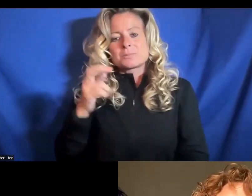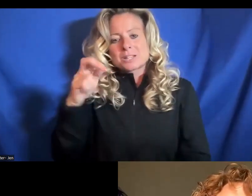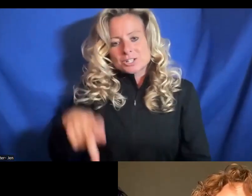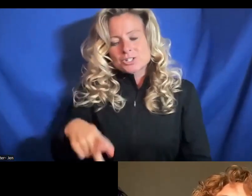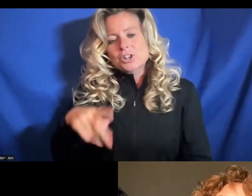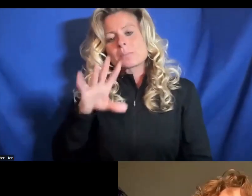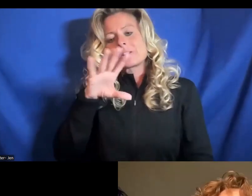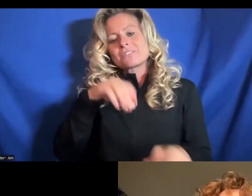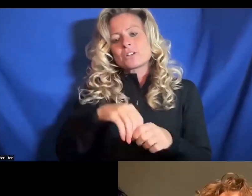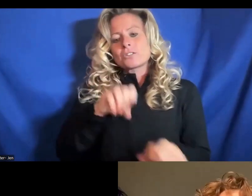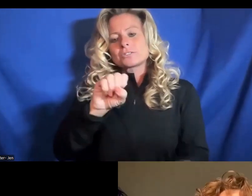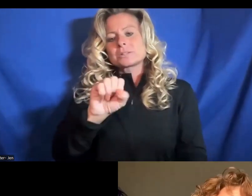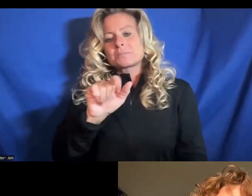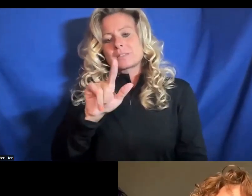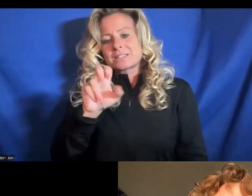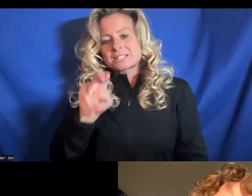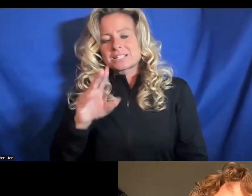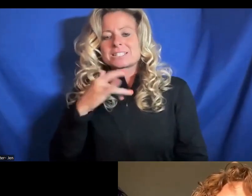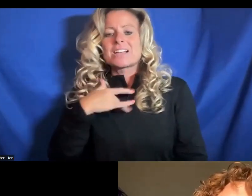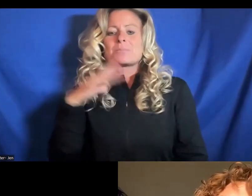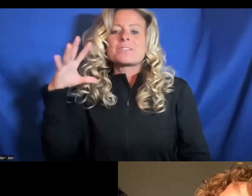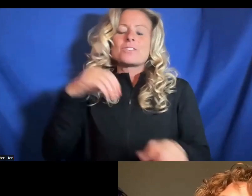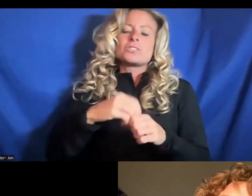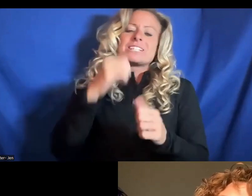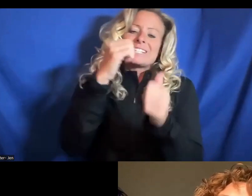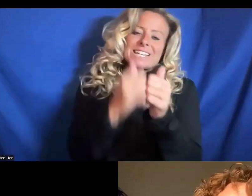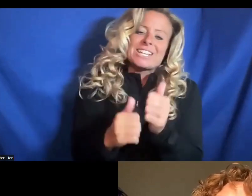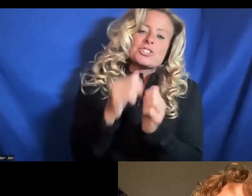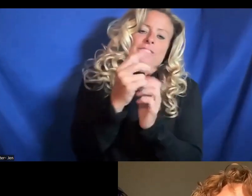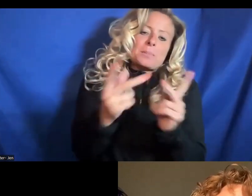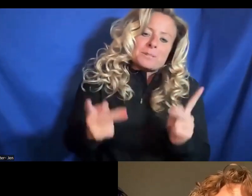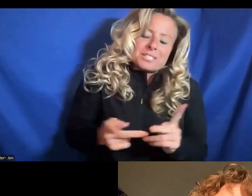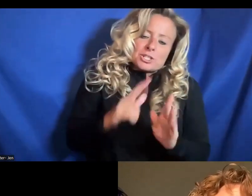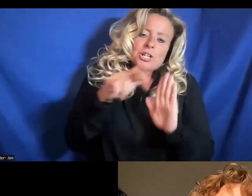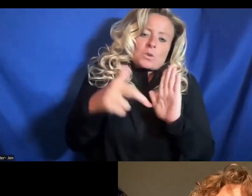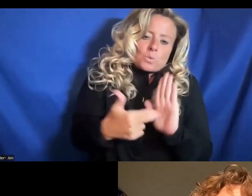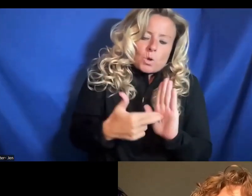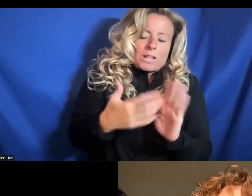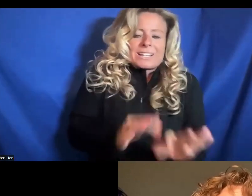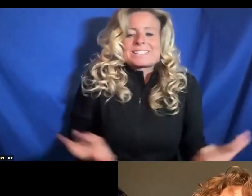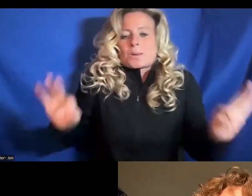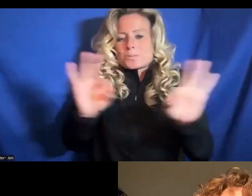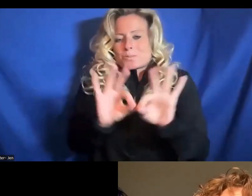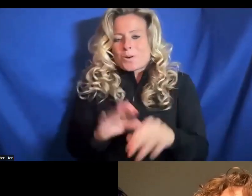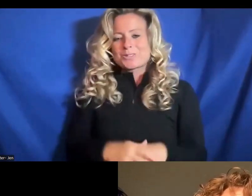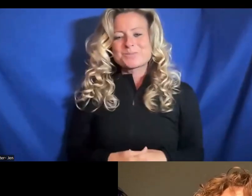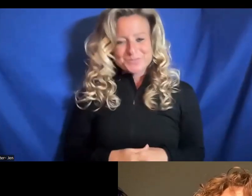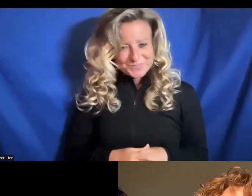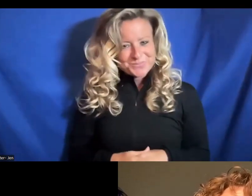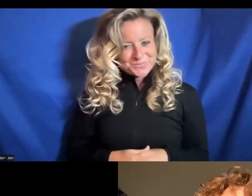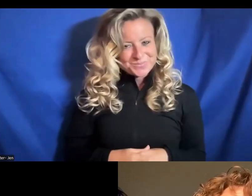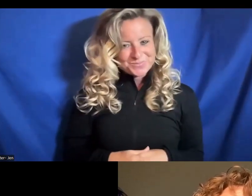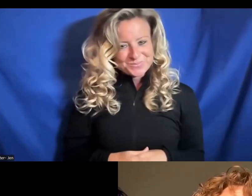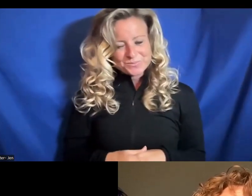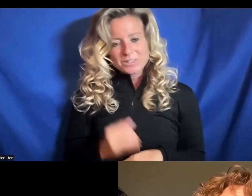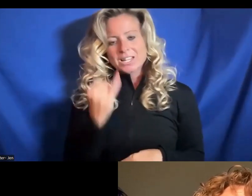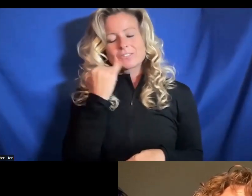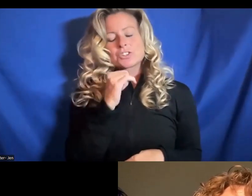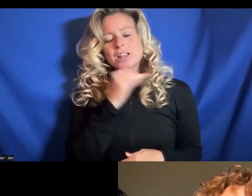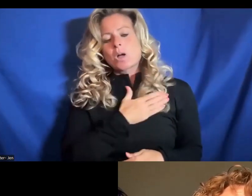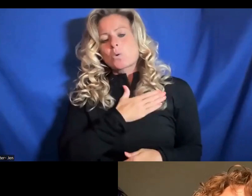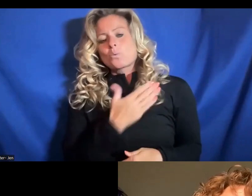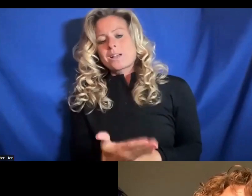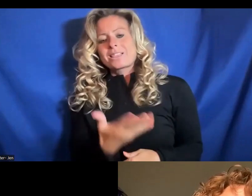salon because I have been in all of those positions and it's really important. And it's like, if you're not willing to take